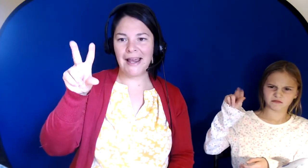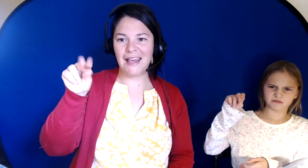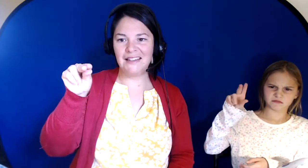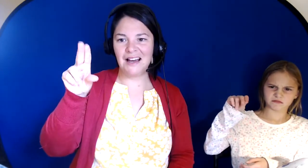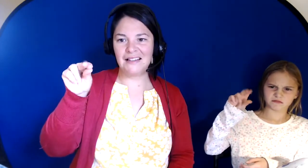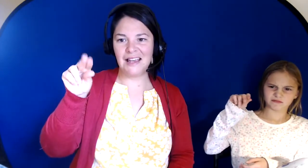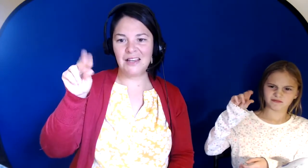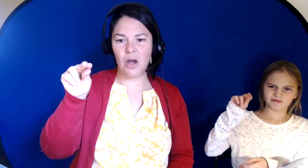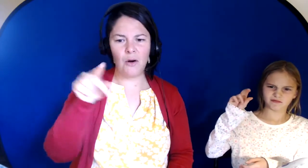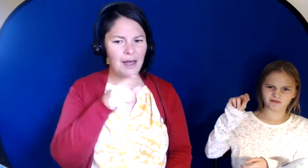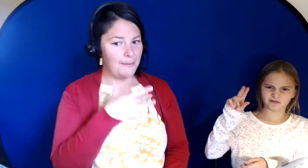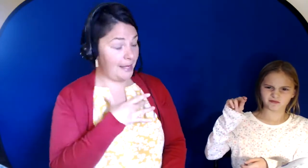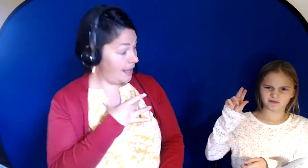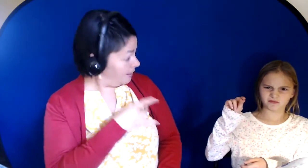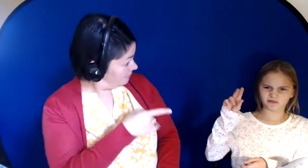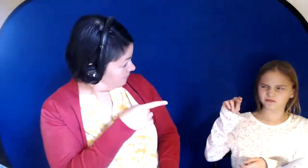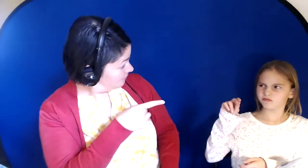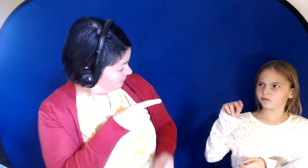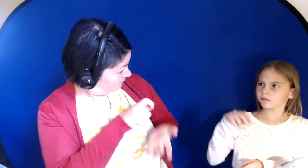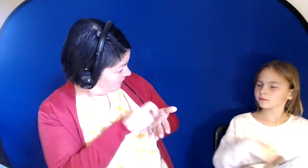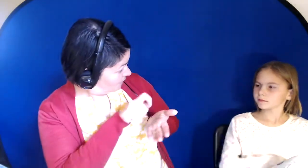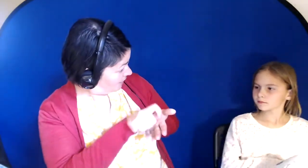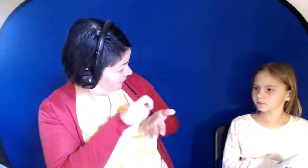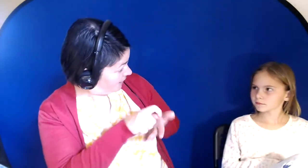duck saying no. Mila, you like writing?